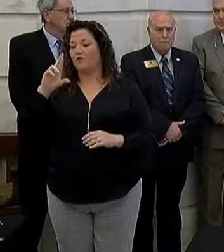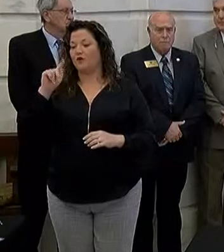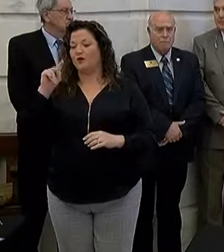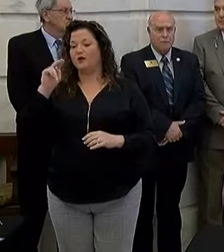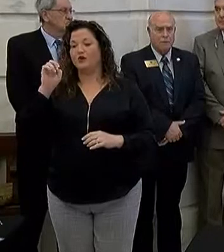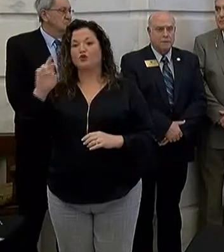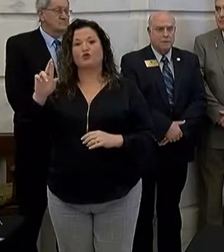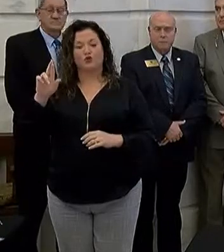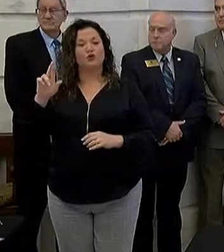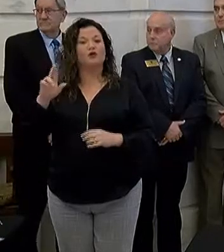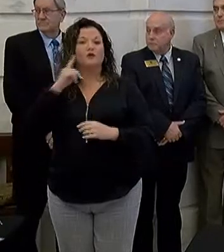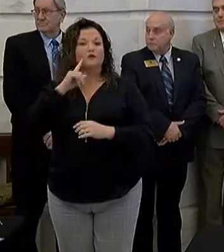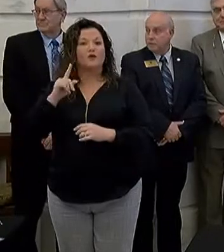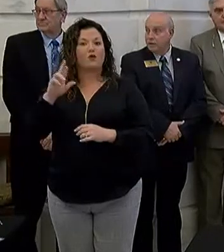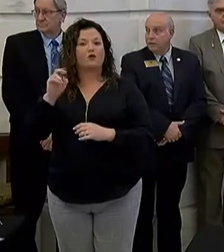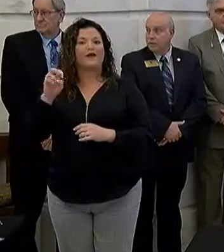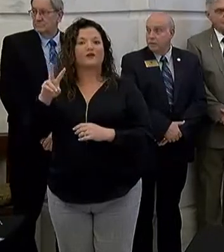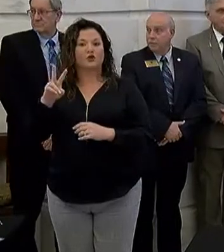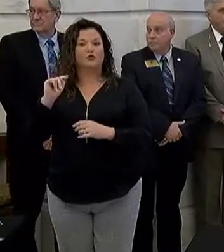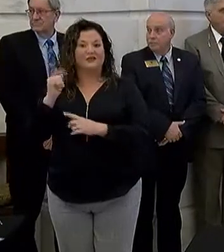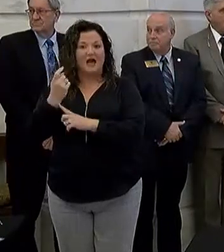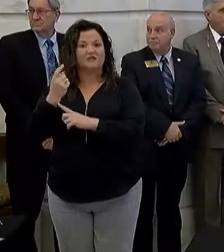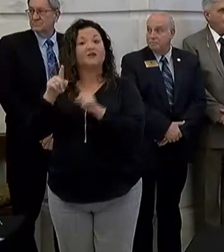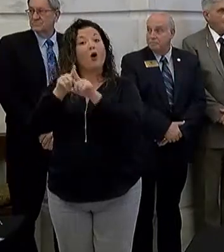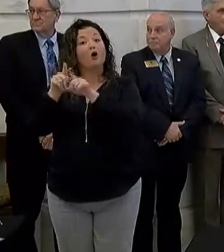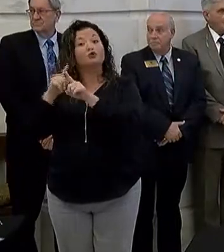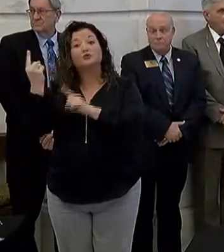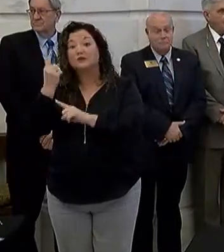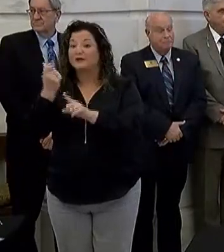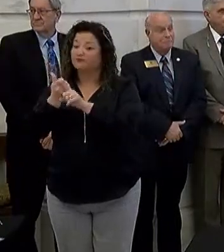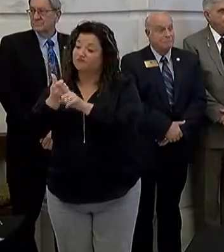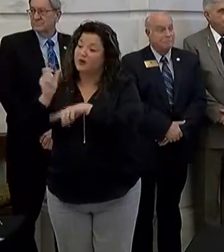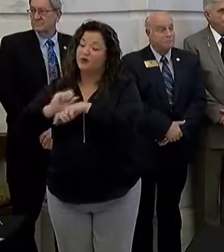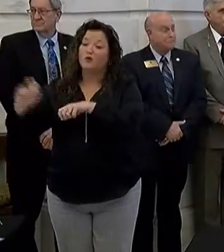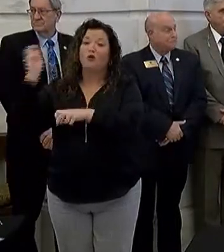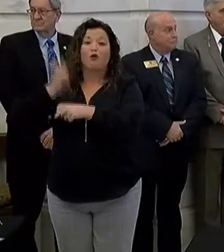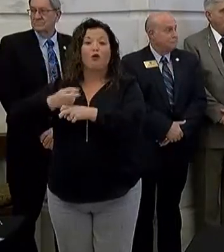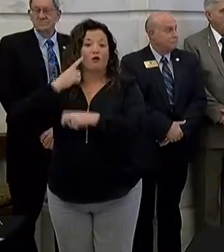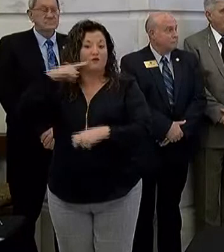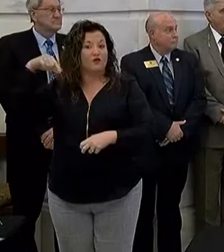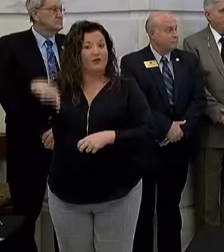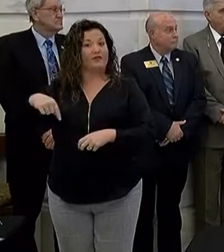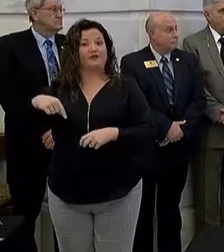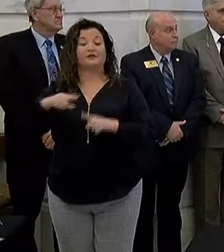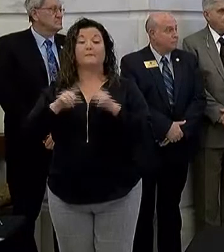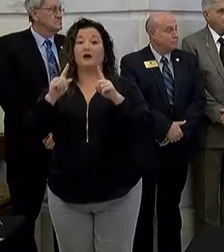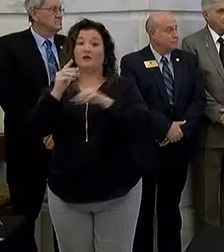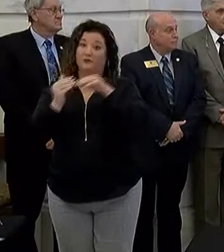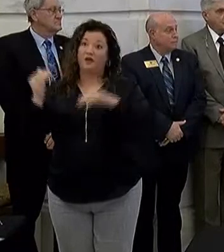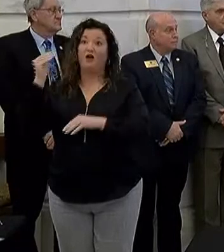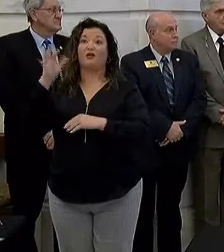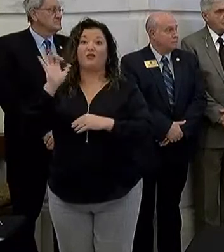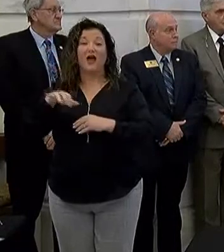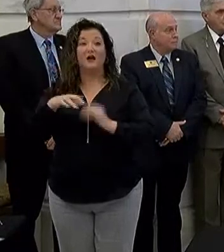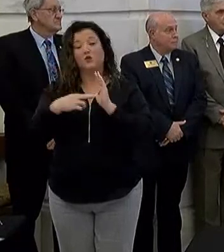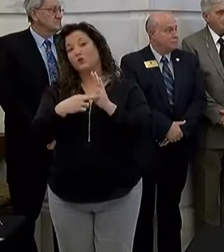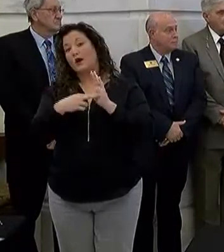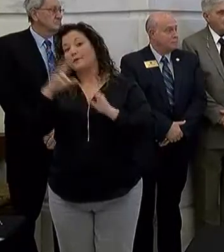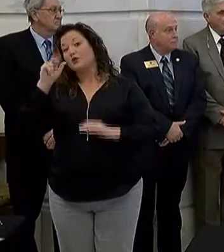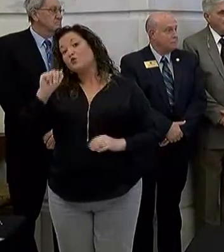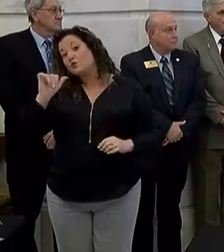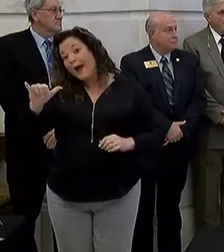Rev and Tax, who is also someone that has worked very diligently on this. But you look beyond that, Representative Ray